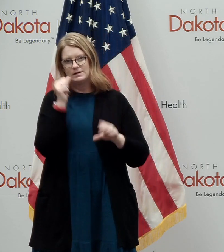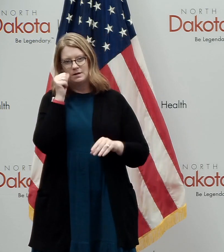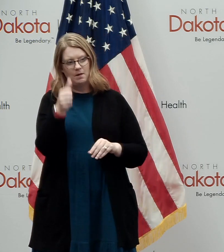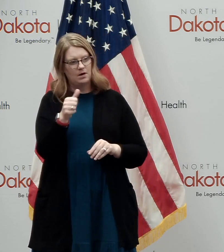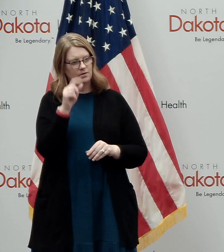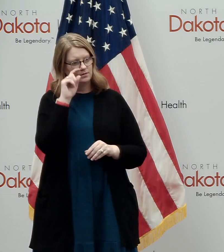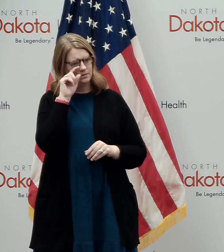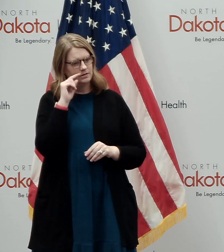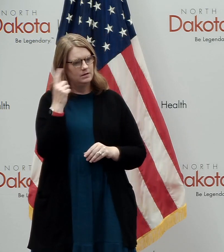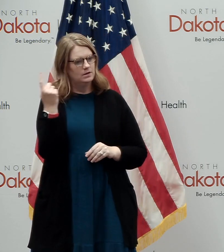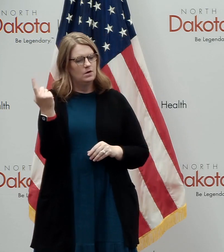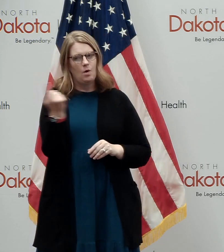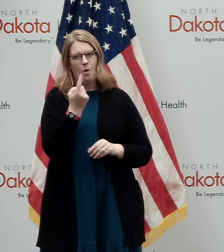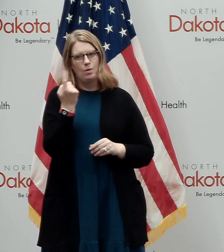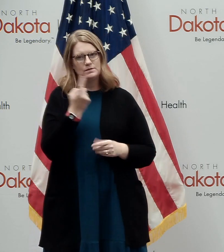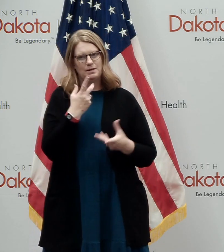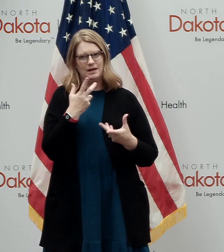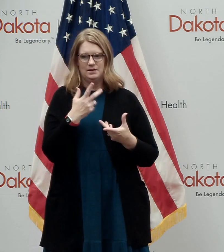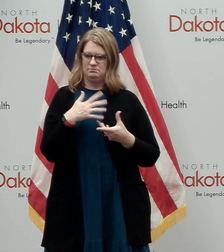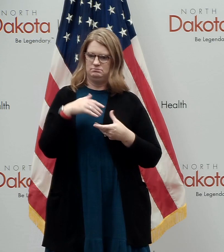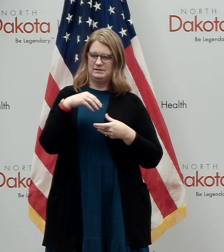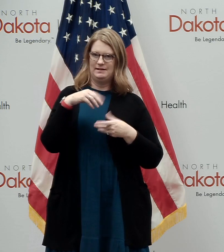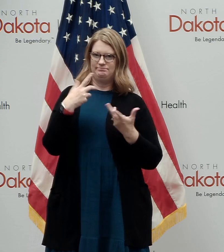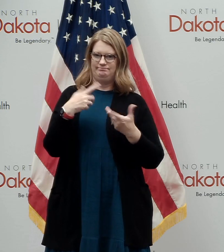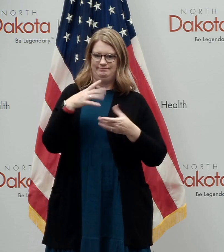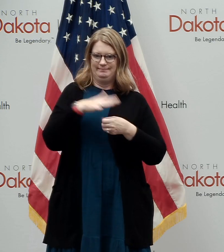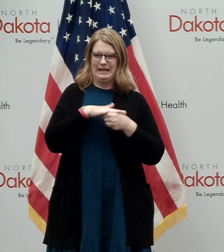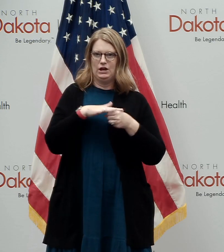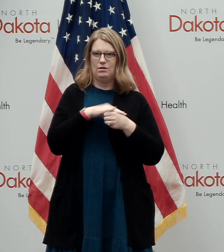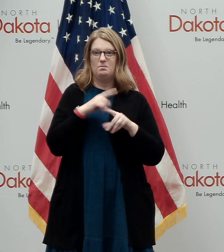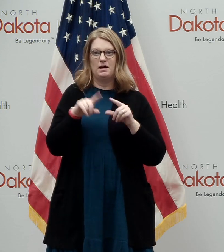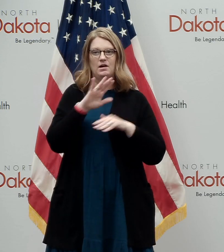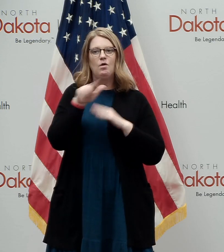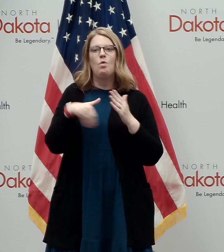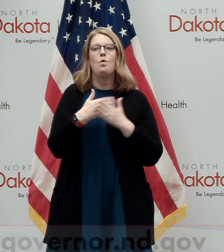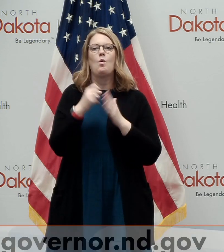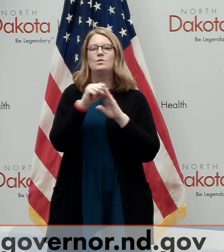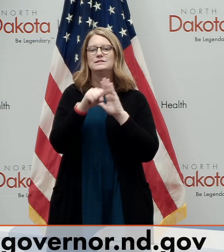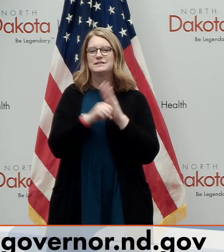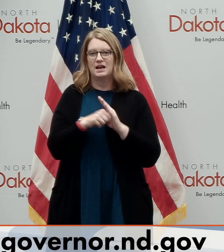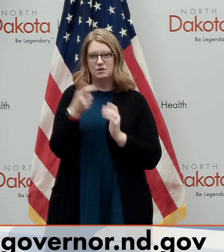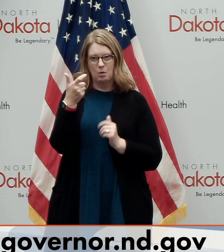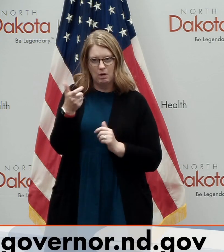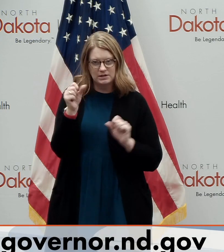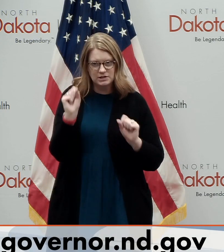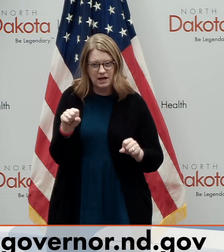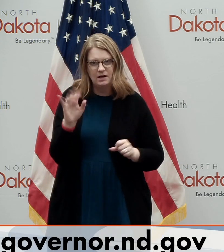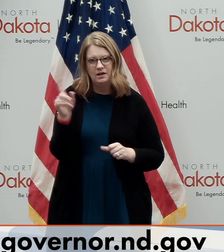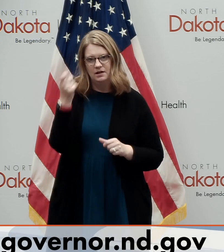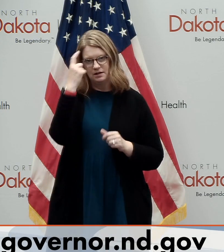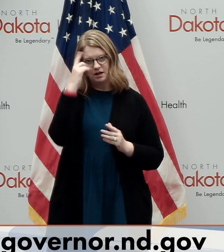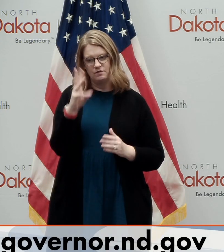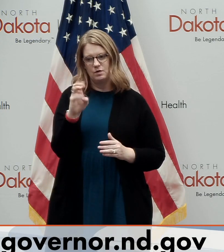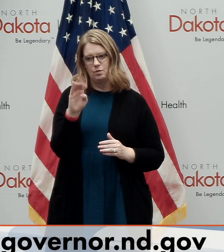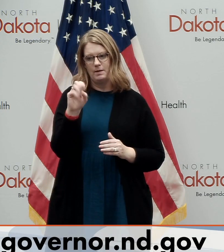This has always been an internal ceremony, but tomorrow the whole state can watch it, and a link to view will be available on the governor's